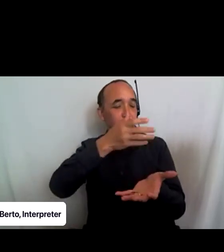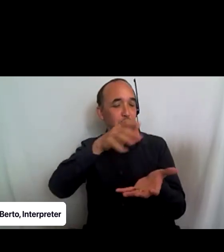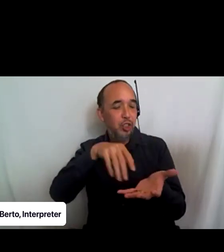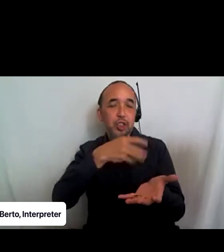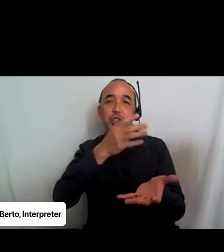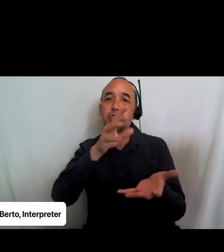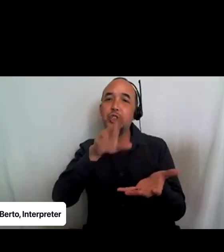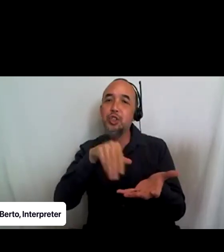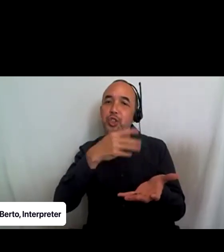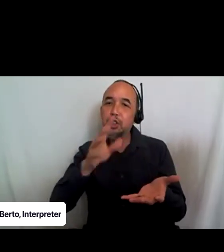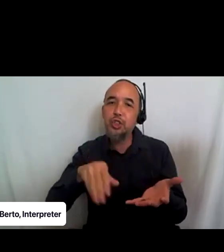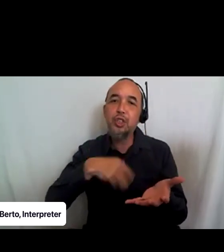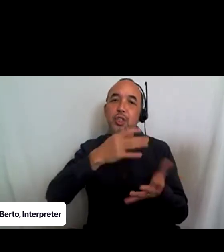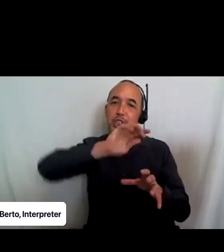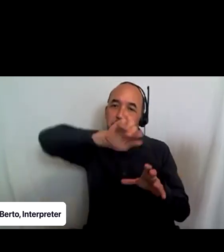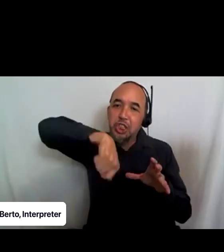Stir it nicely together.